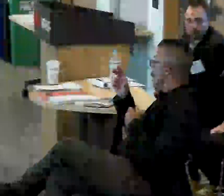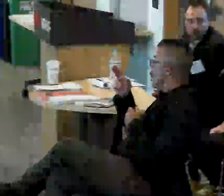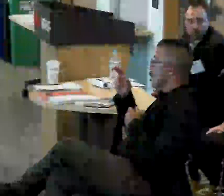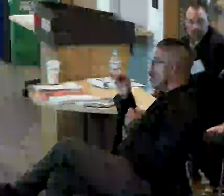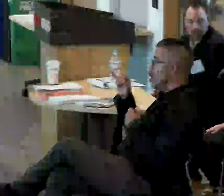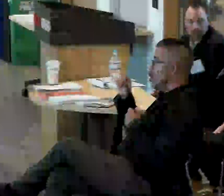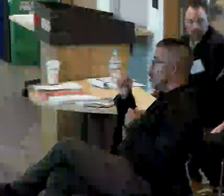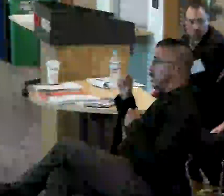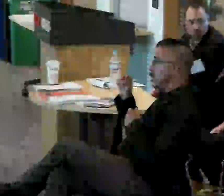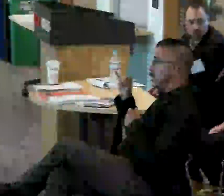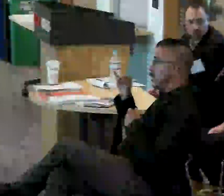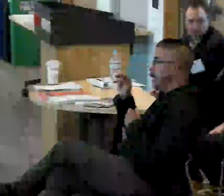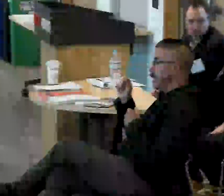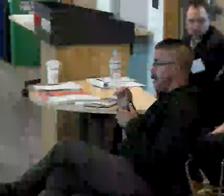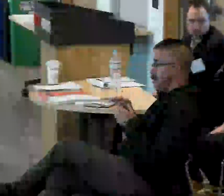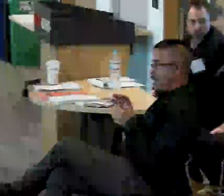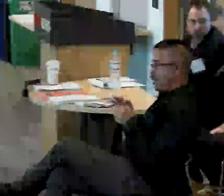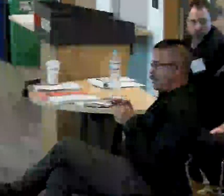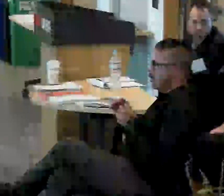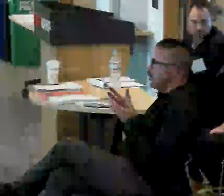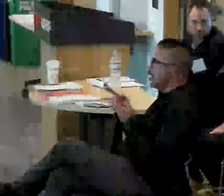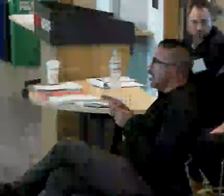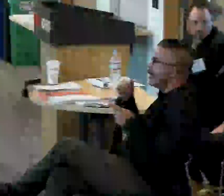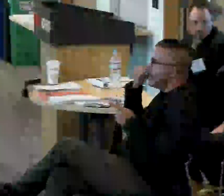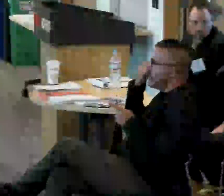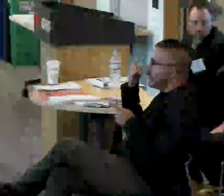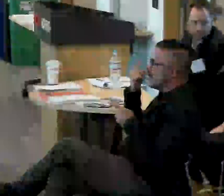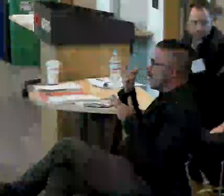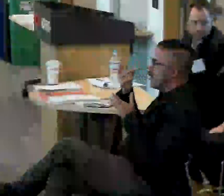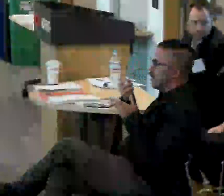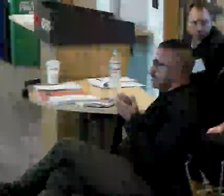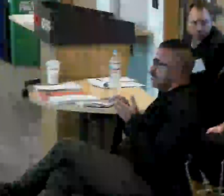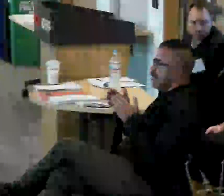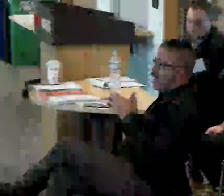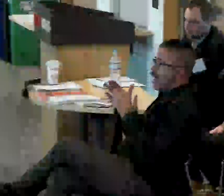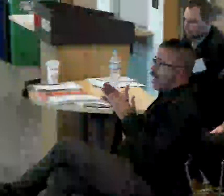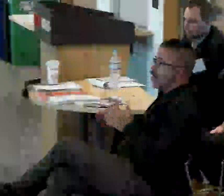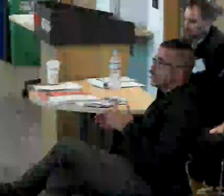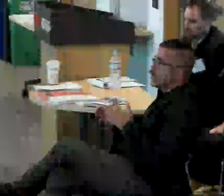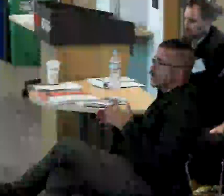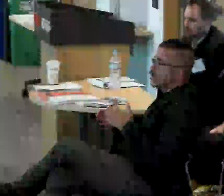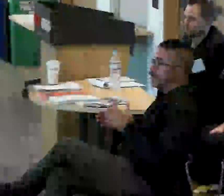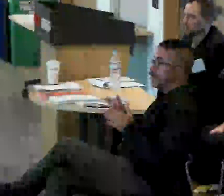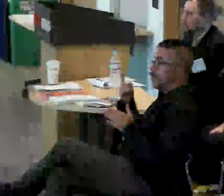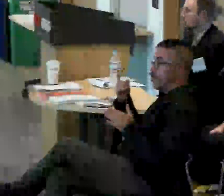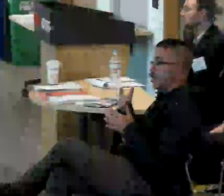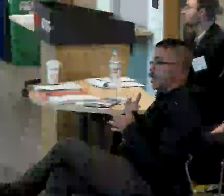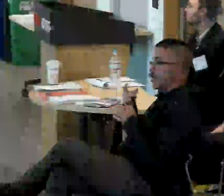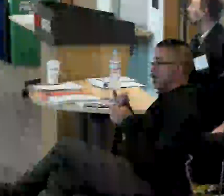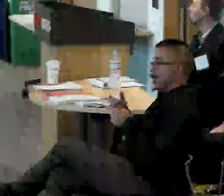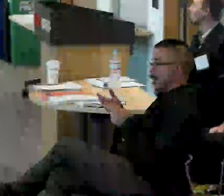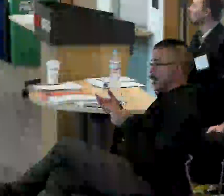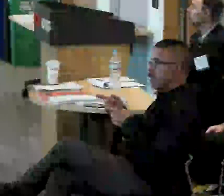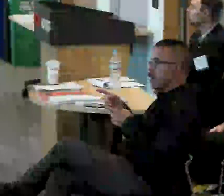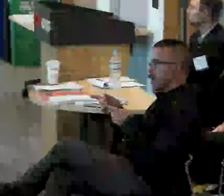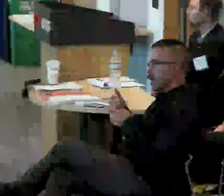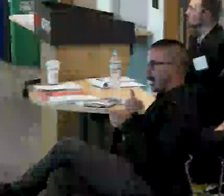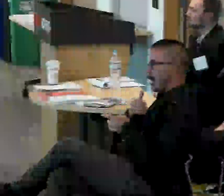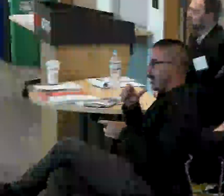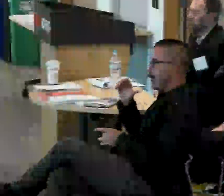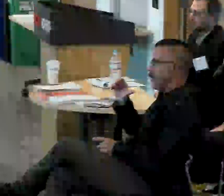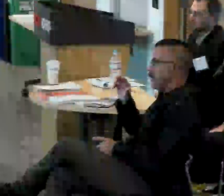buy a house, right? You know, one of the interesting things of some of the ABLE accounts that are available there is they have this crowdfunding